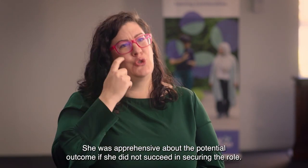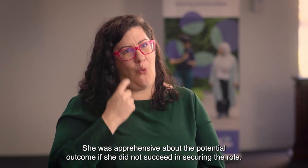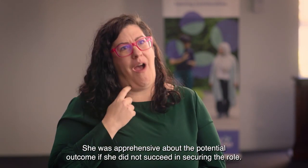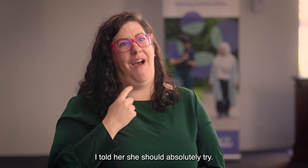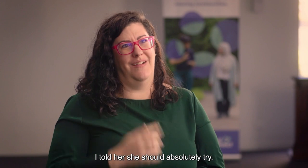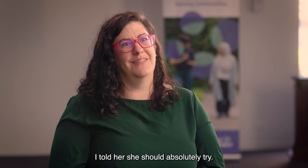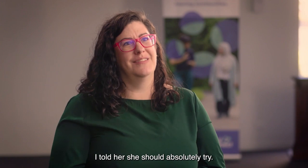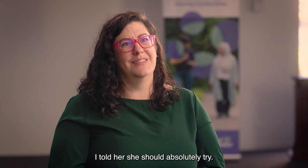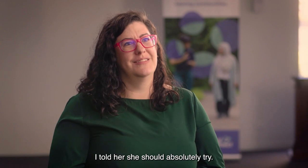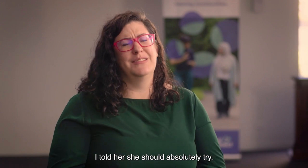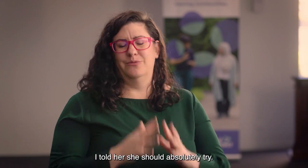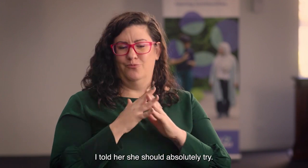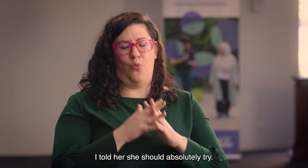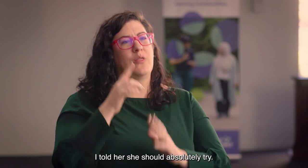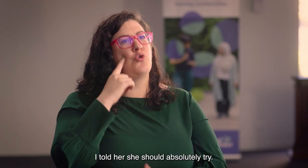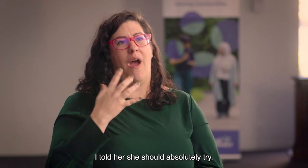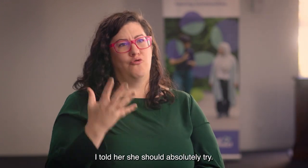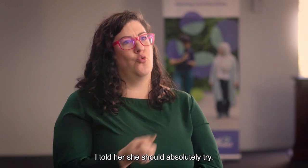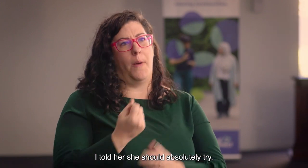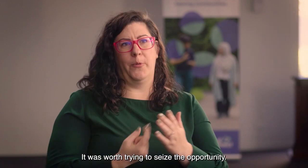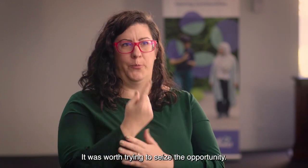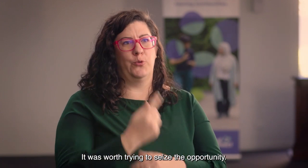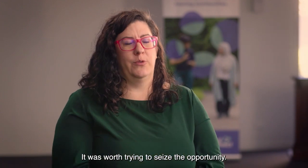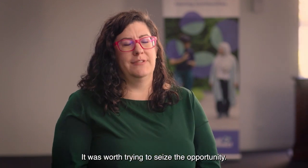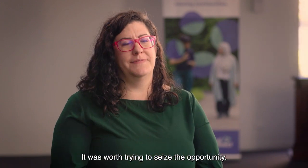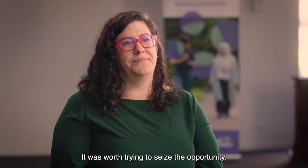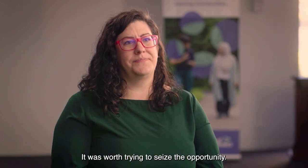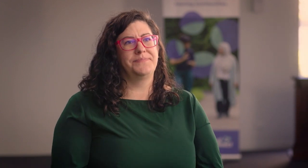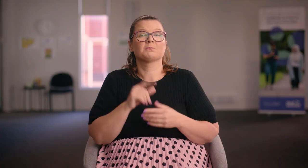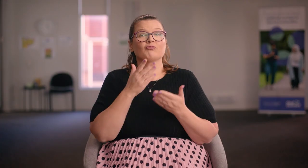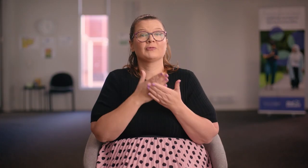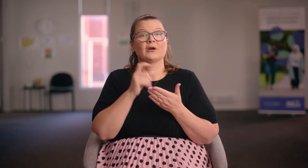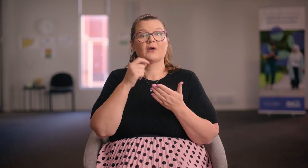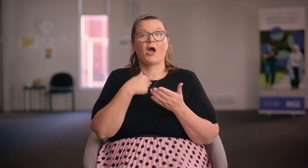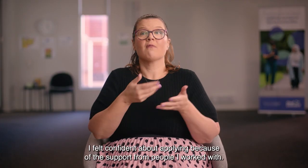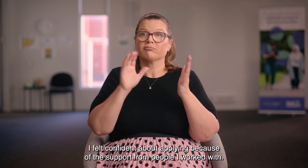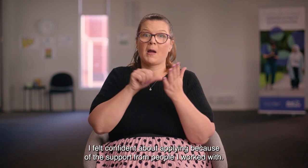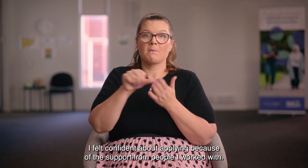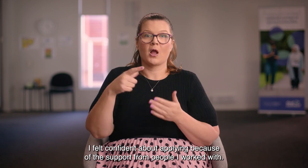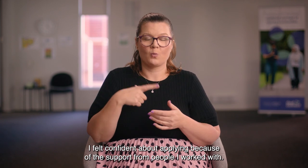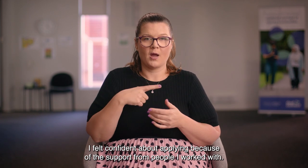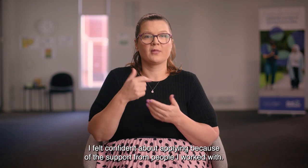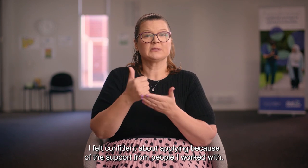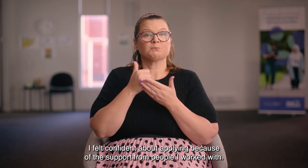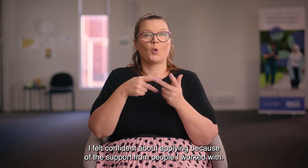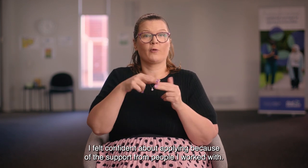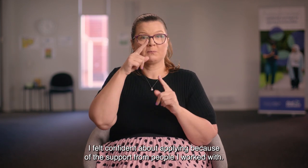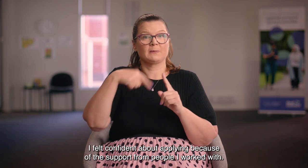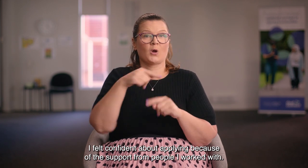role. I told her she should absolutely try. It was worth trying to seize the opportunity. I felt confident about applying because of the support